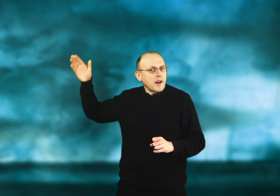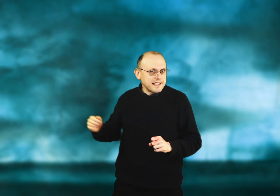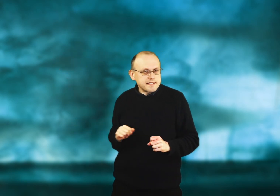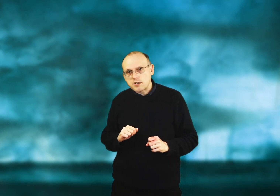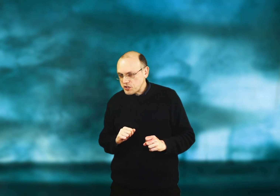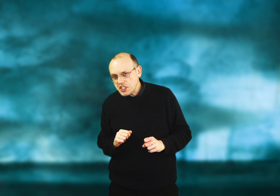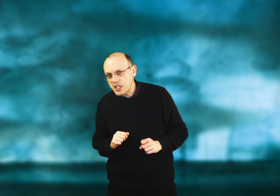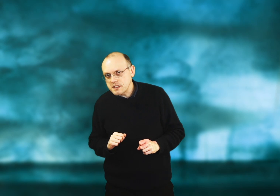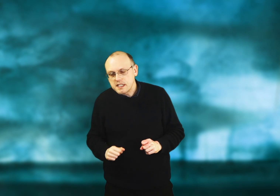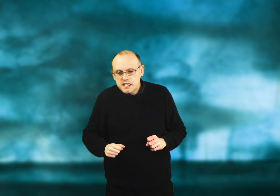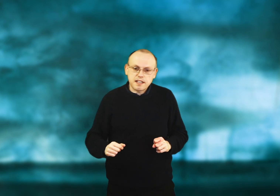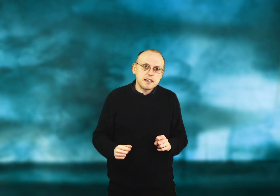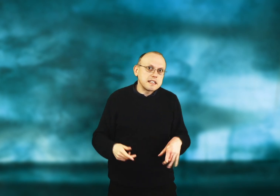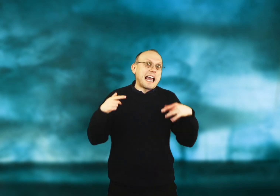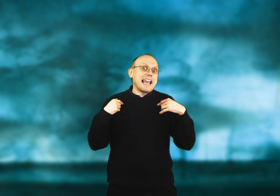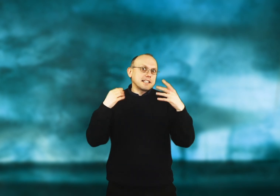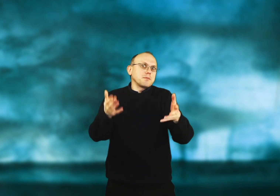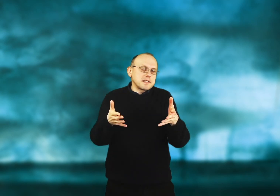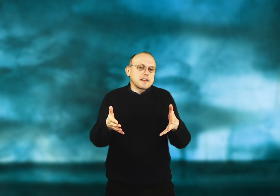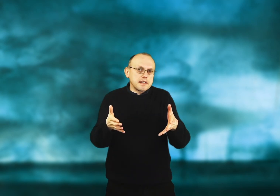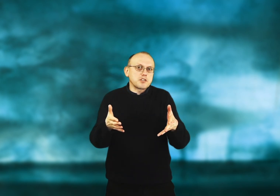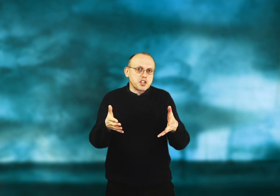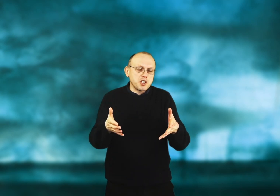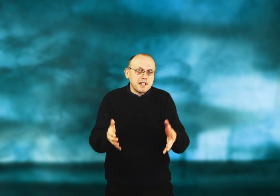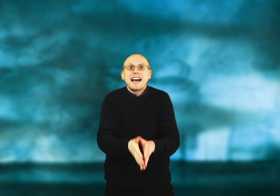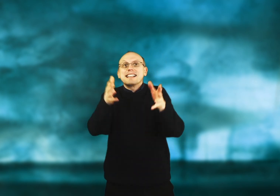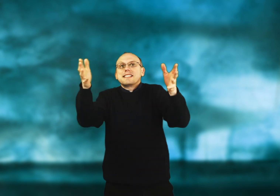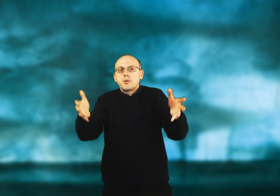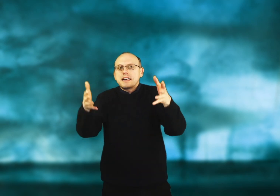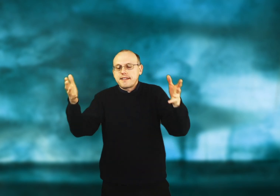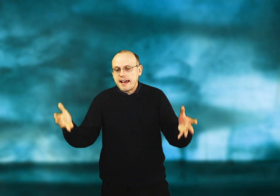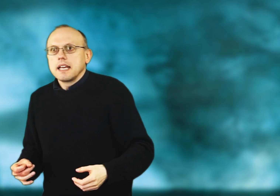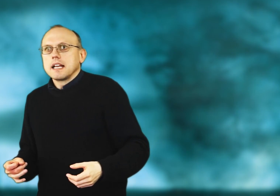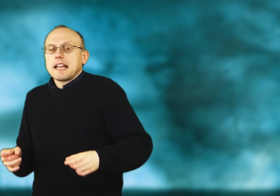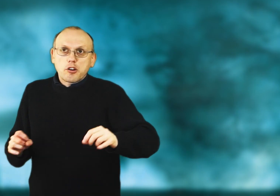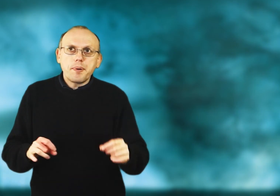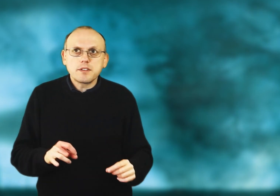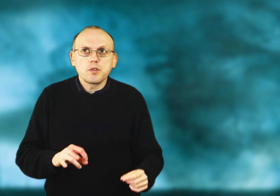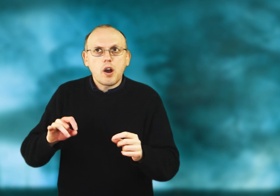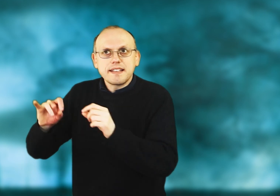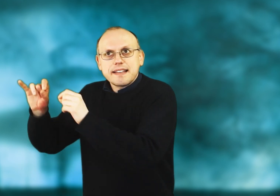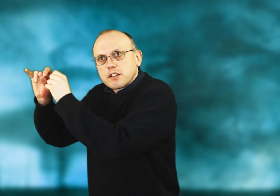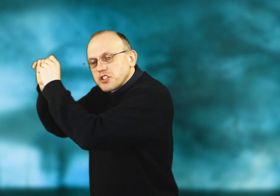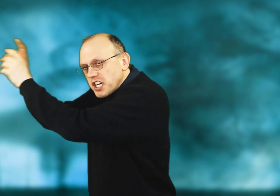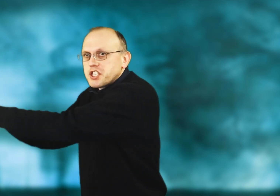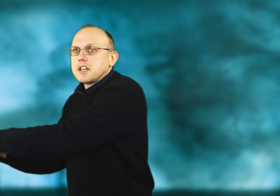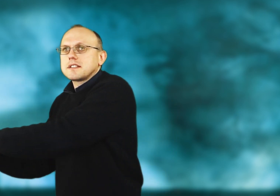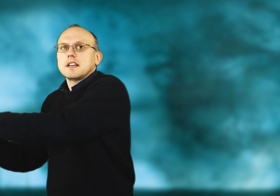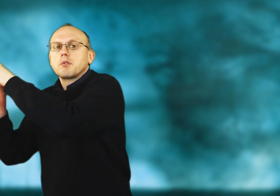coordinating conjunctions, then it is a subordinating conjunction. As simple as that. Now, compared to coordinating conjunctions, we don't